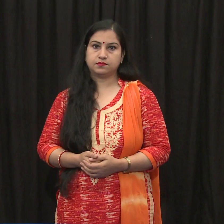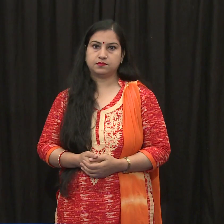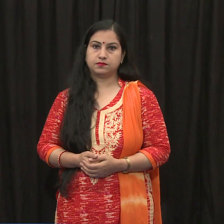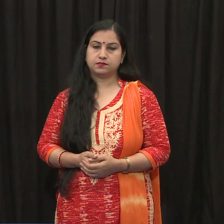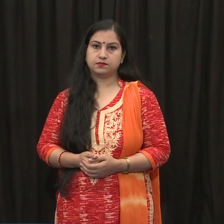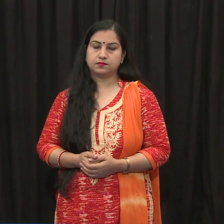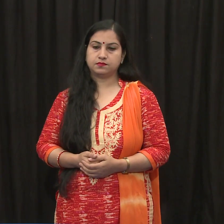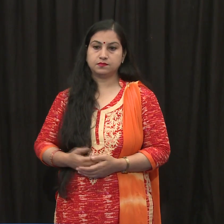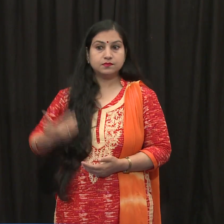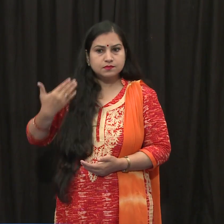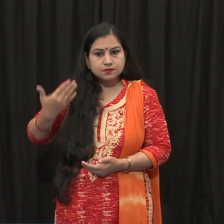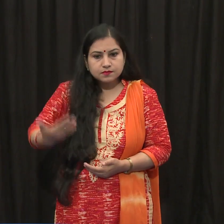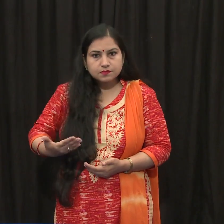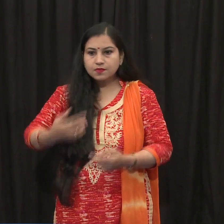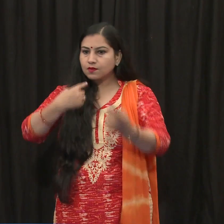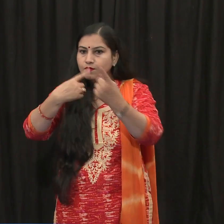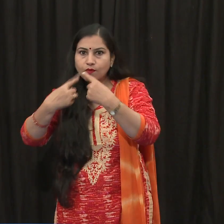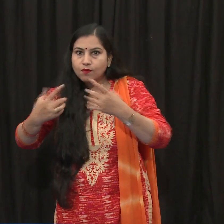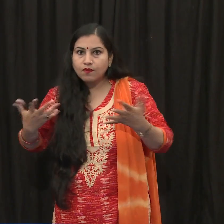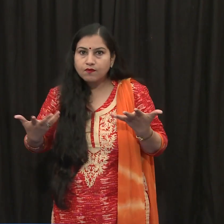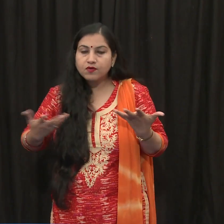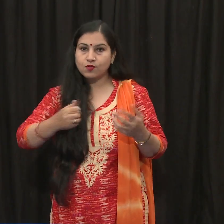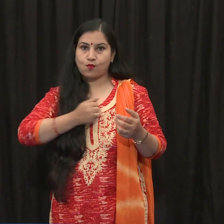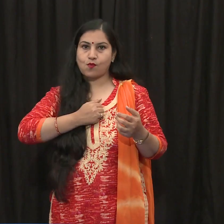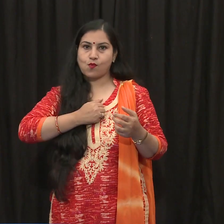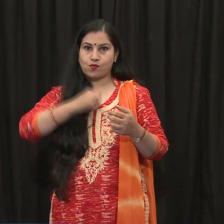So far we have learned about the Constitution of India